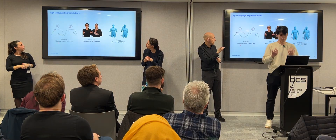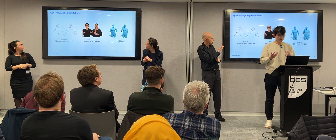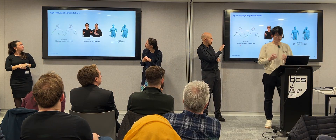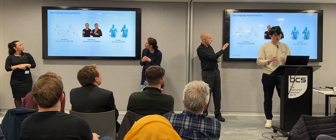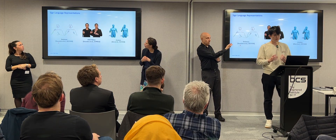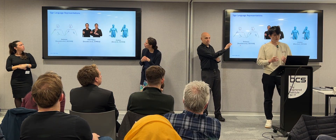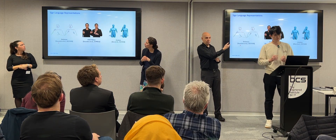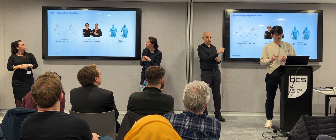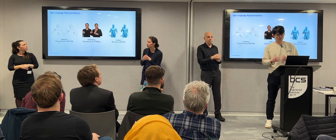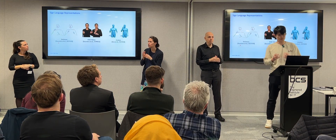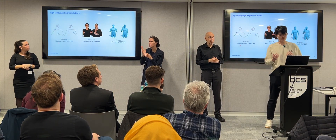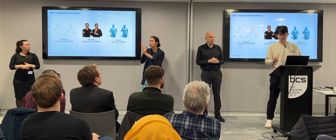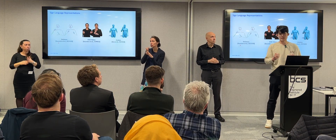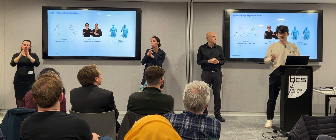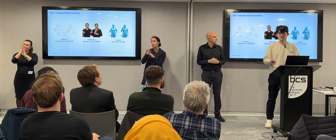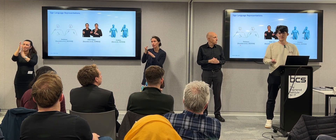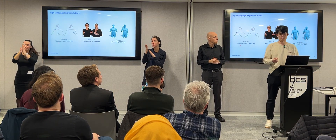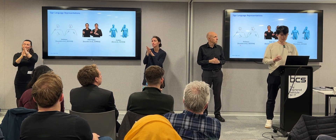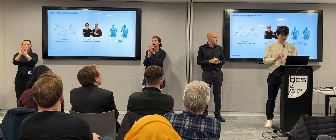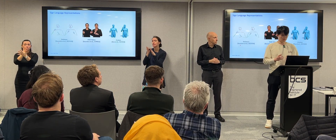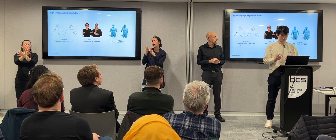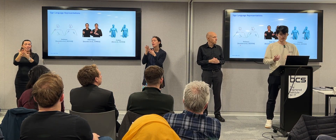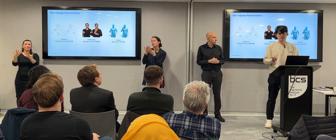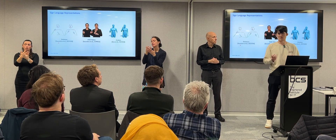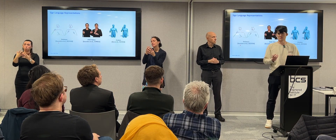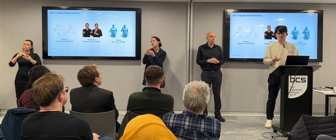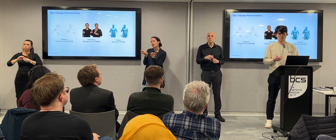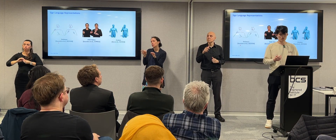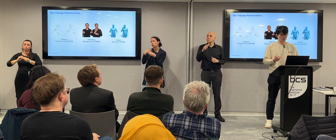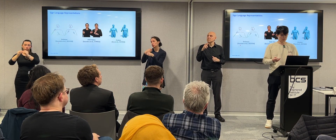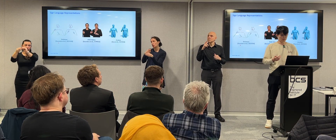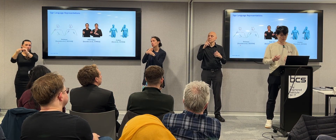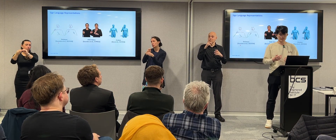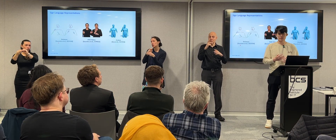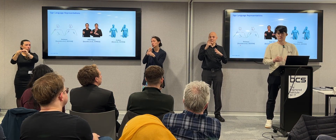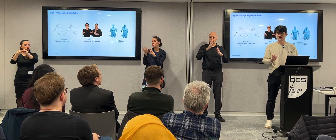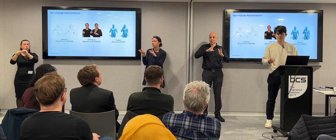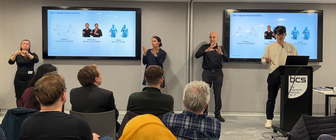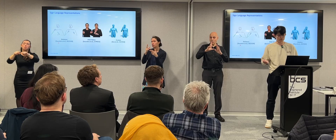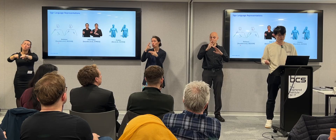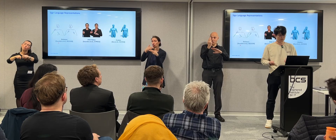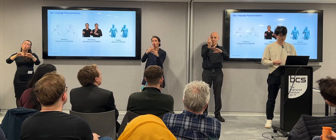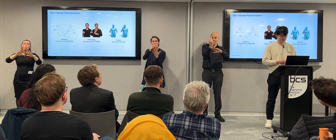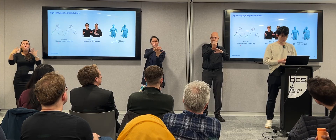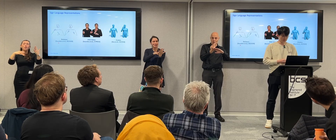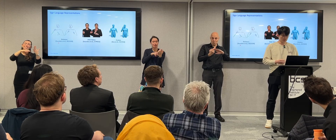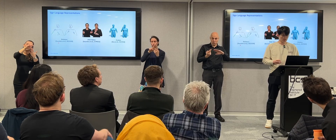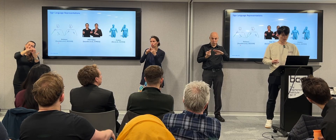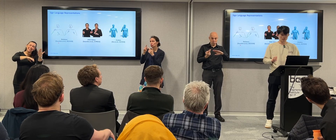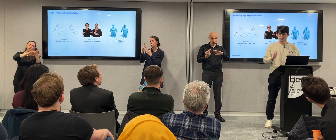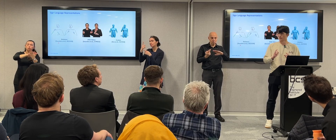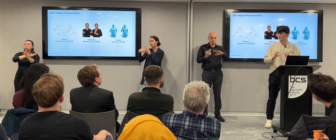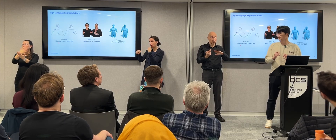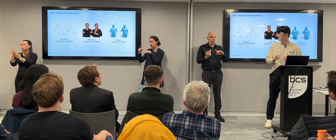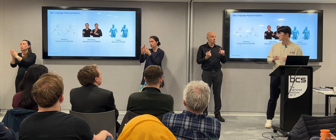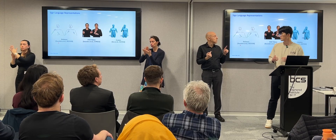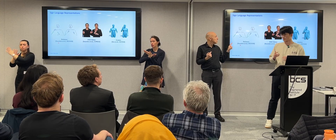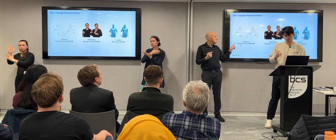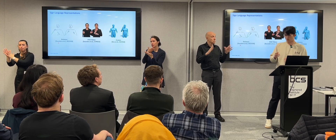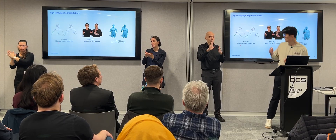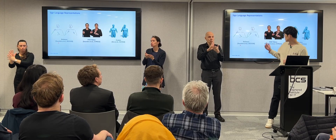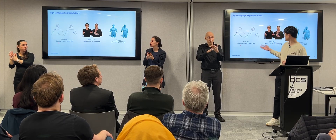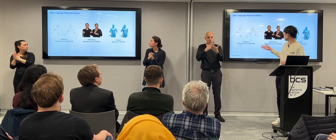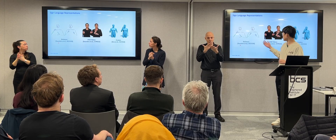So in the domain of sign language generation, which is also called text-to-sign translation, there